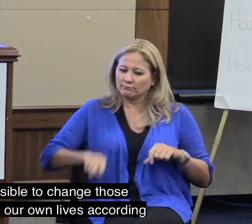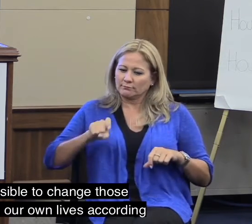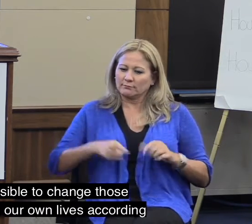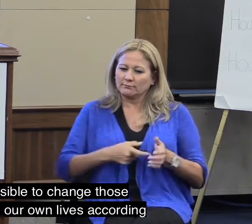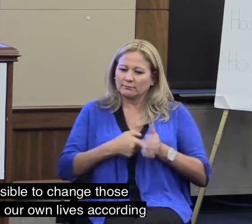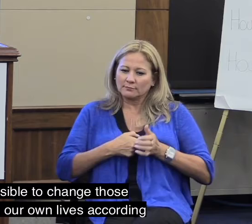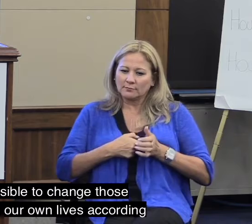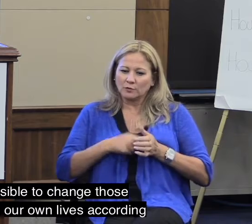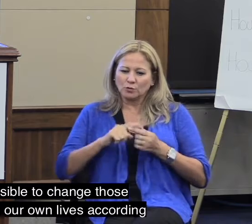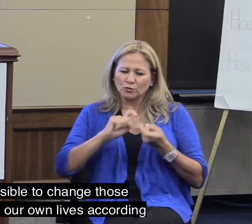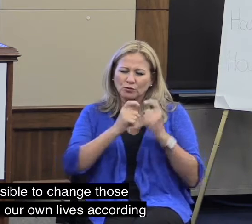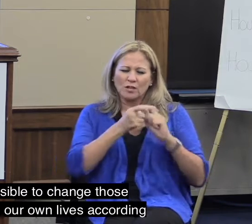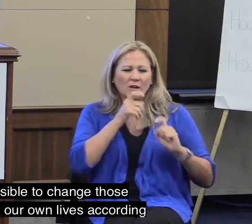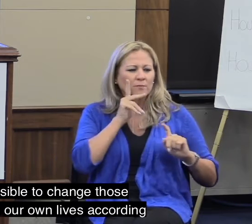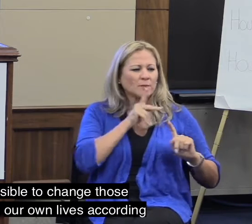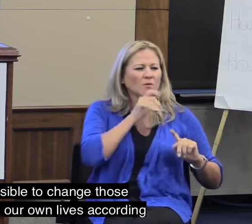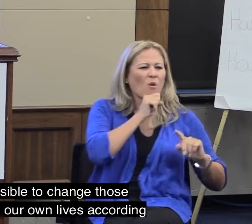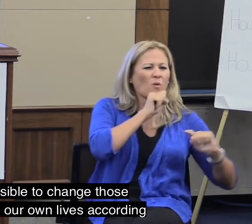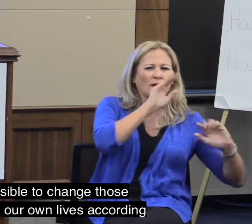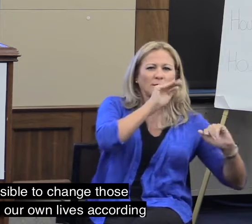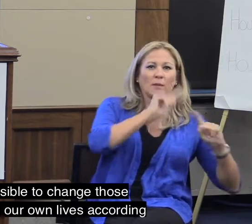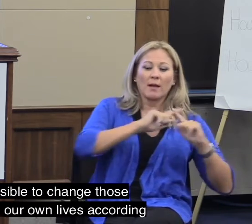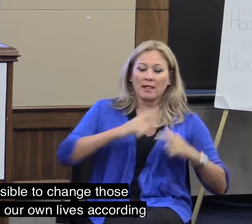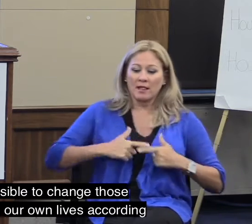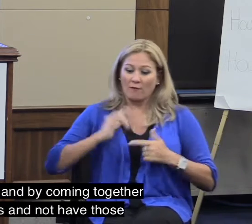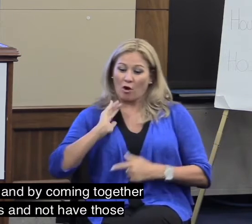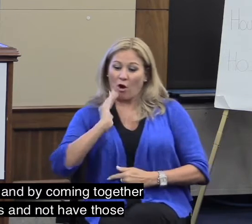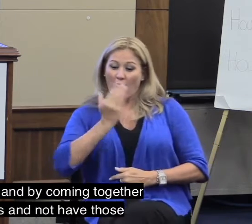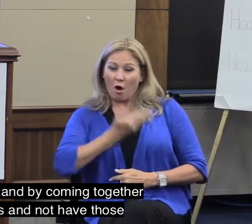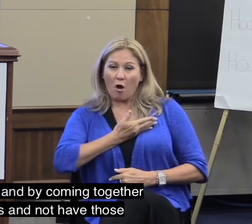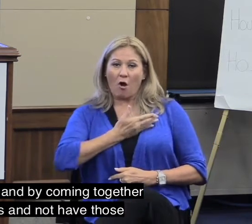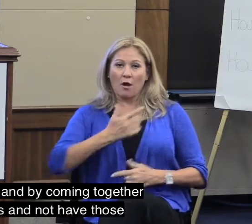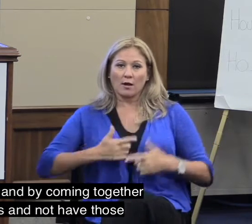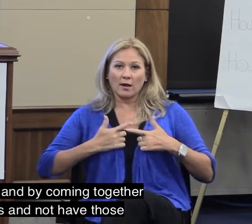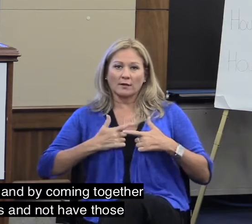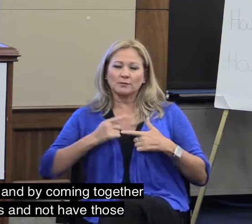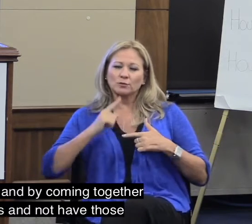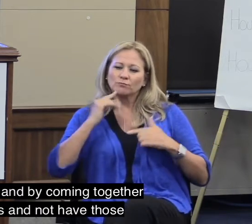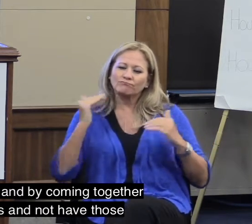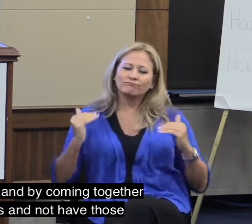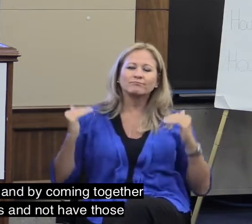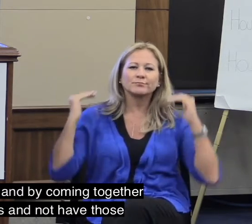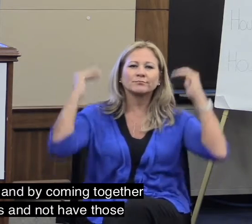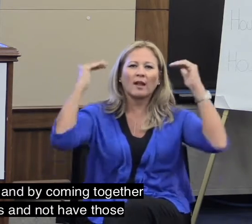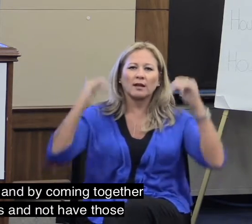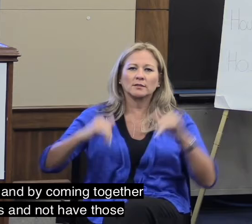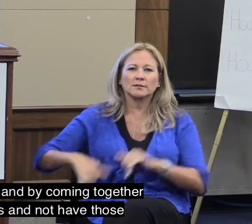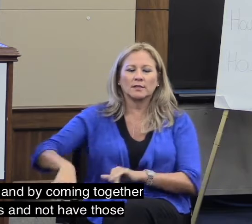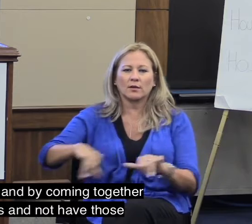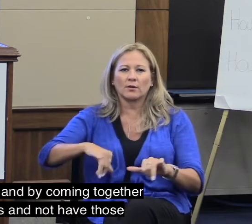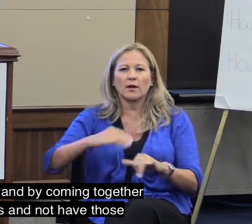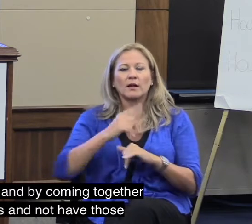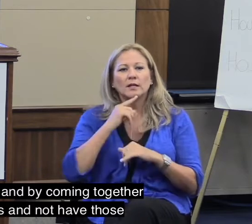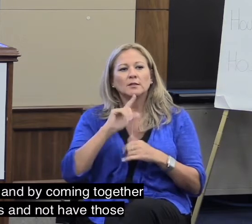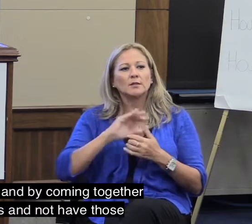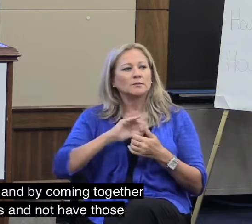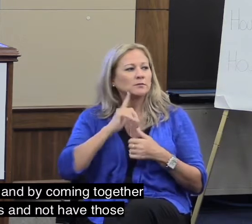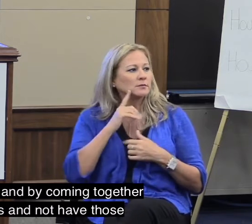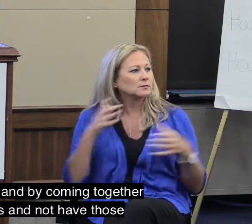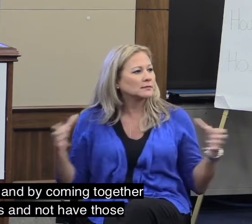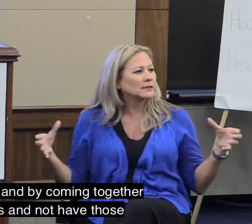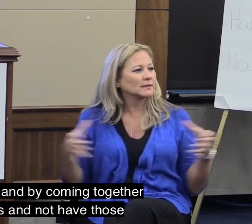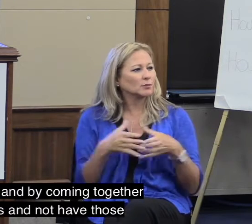old expectations by living our own lives according to the highest standards and by coming together to speak